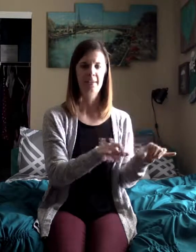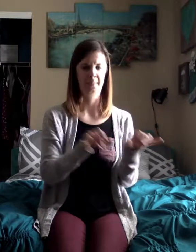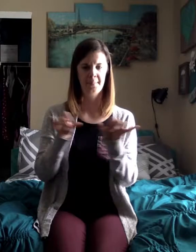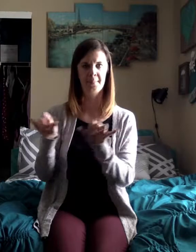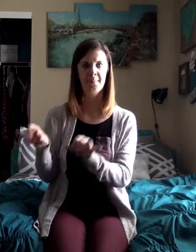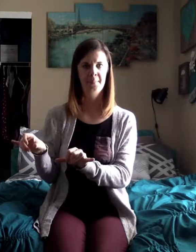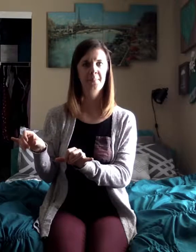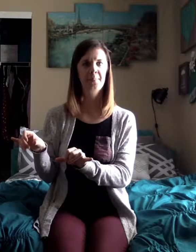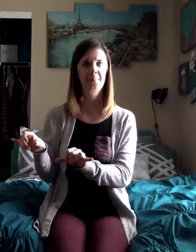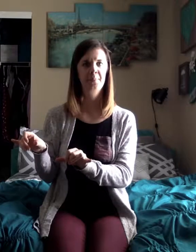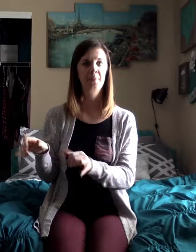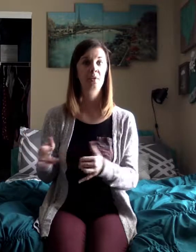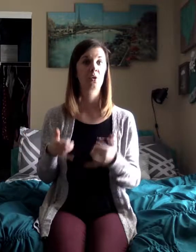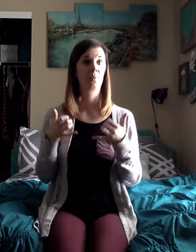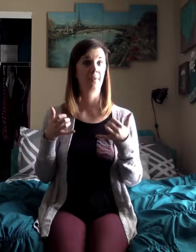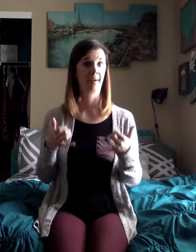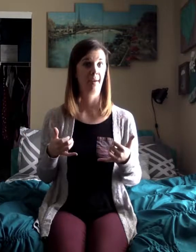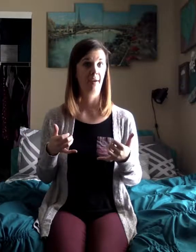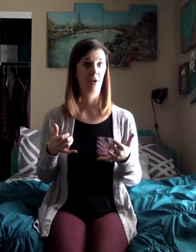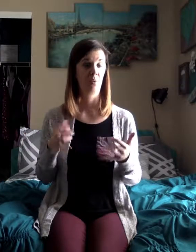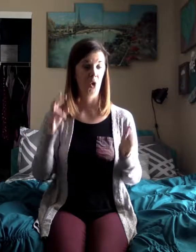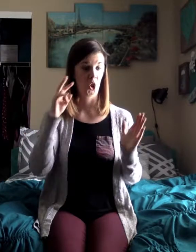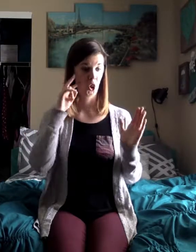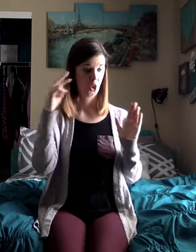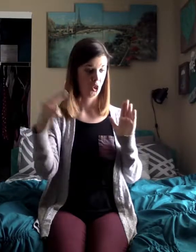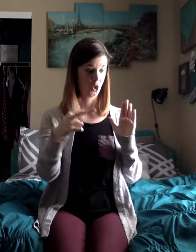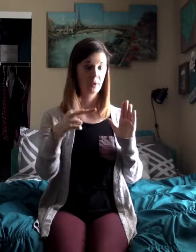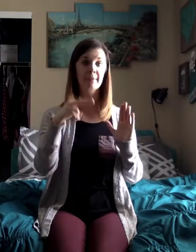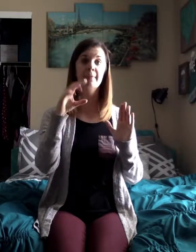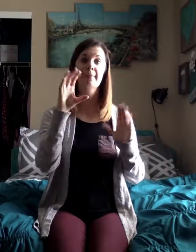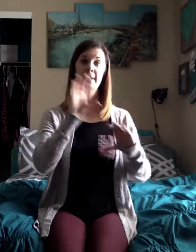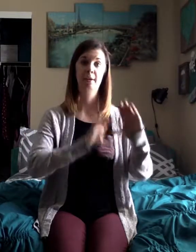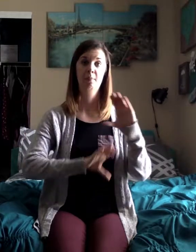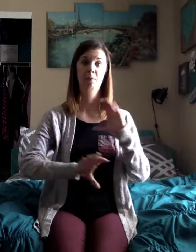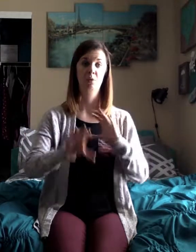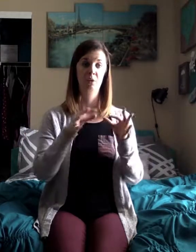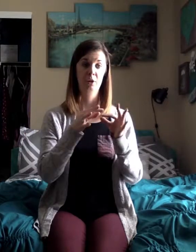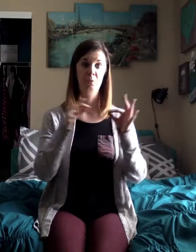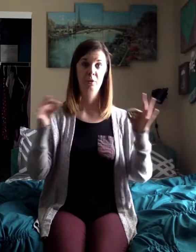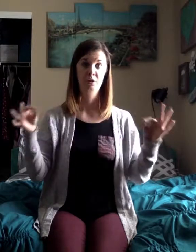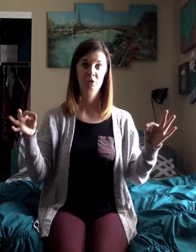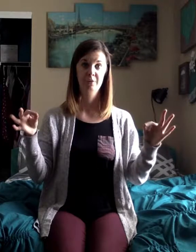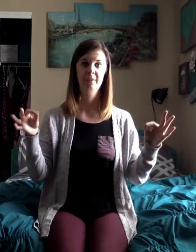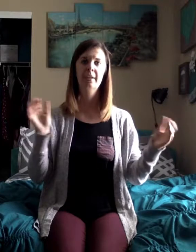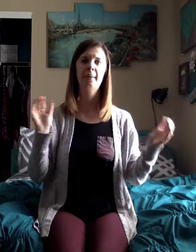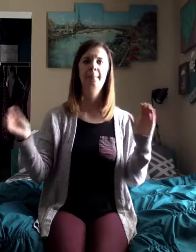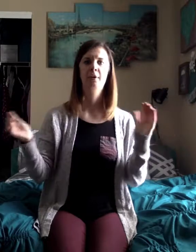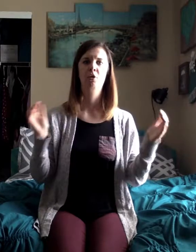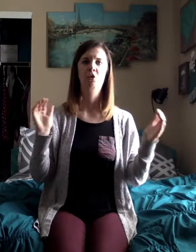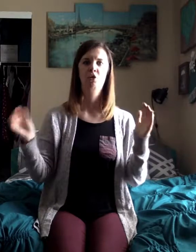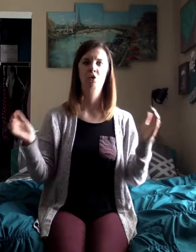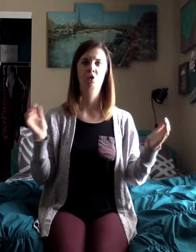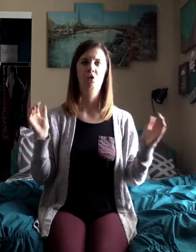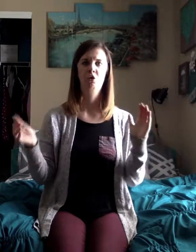So now we can look at the chemical equation for photosynthesis and respiration and compare them. And it's pretty obvious